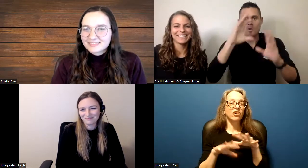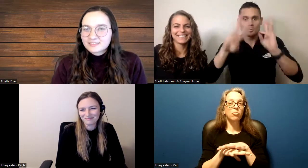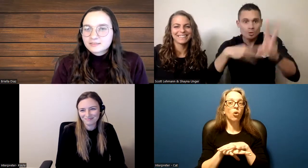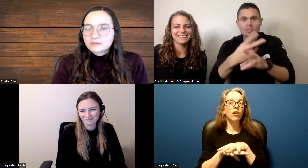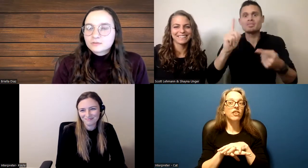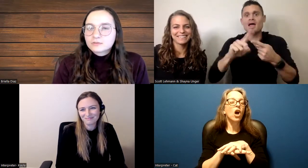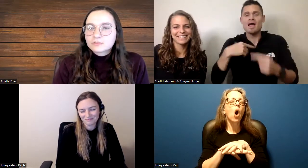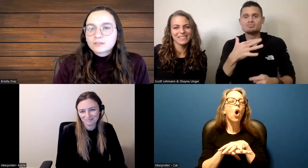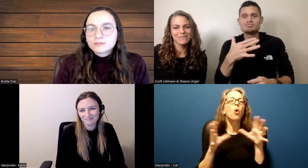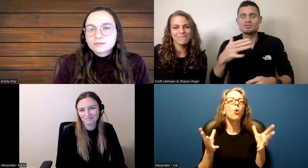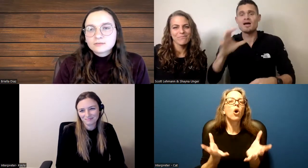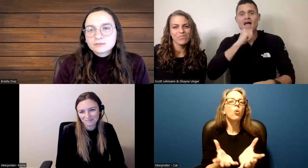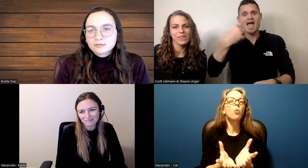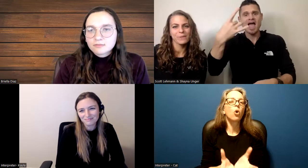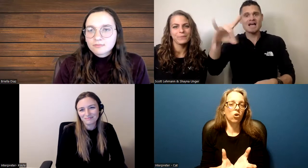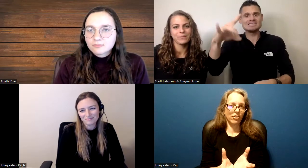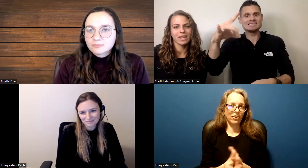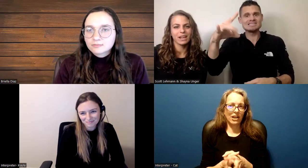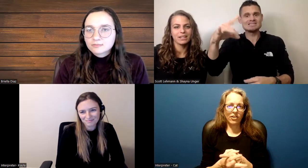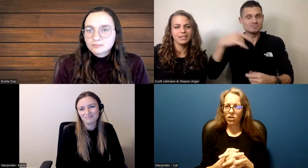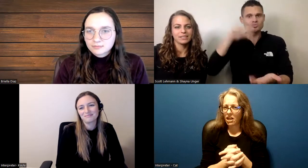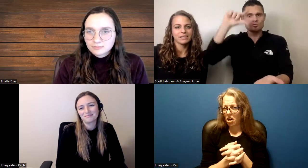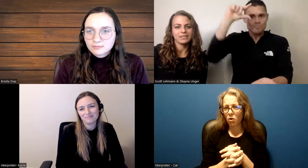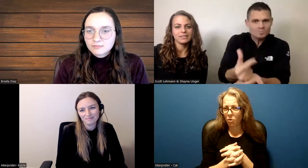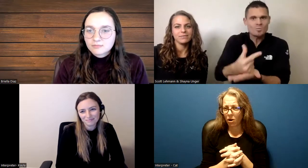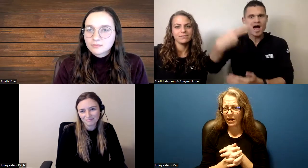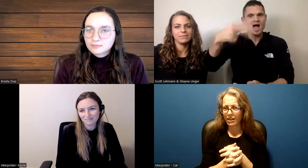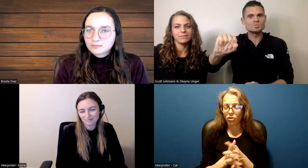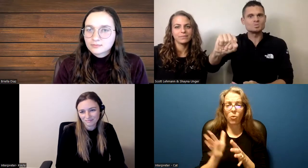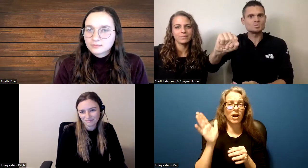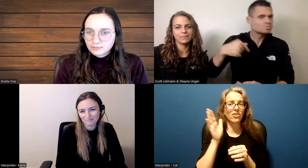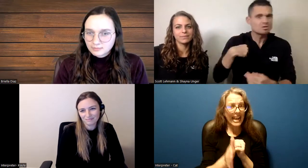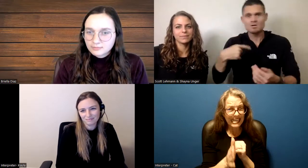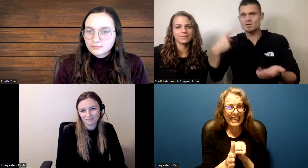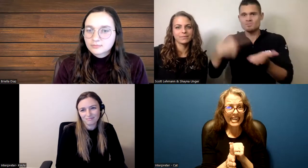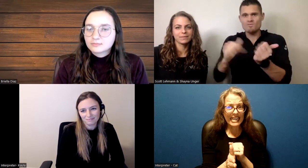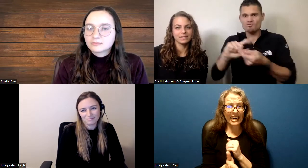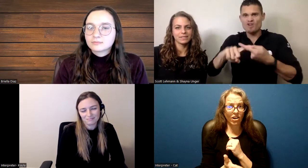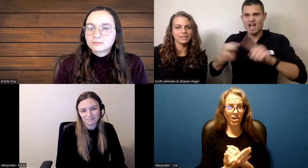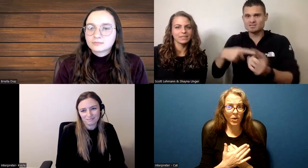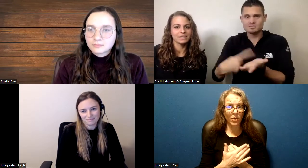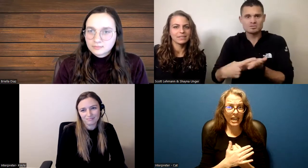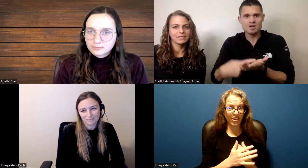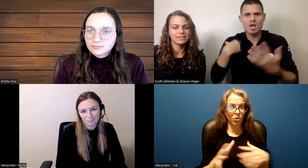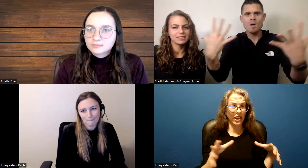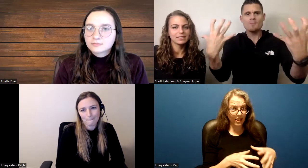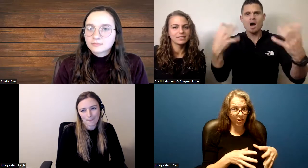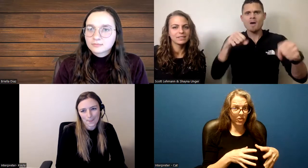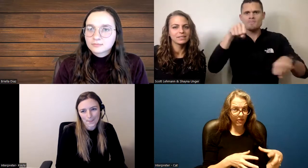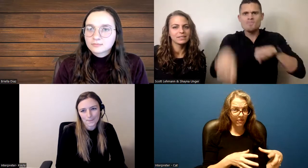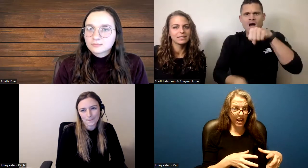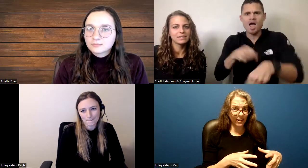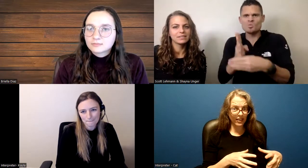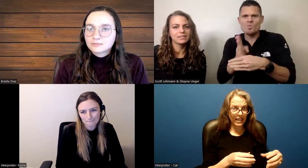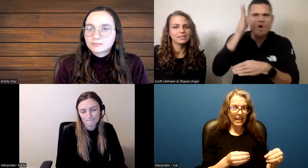and explore the whole world. And they're like, go for it. So when I was 18 and I graduated high school, I got together